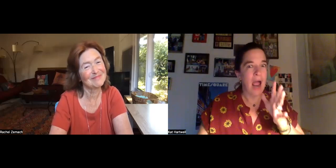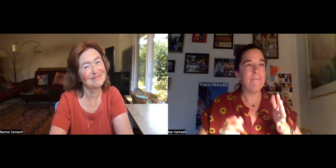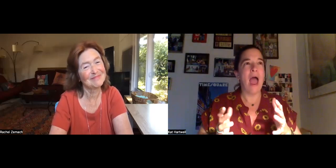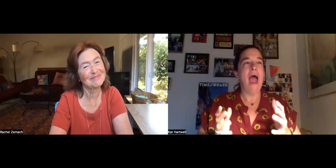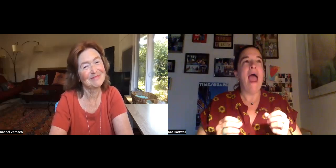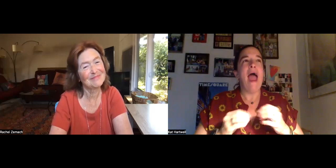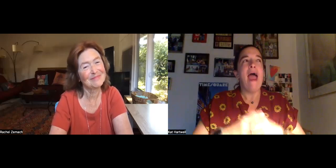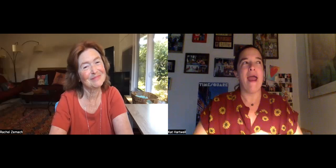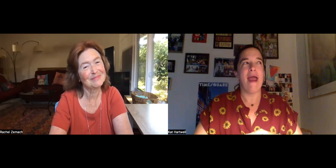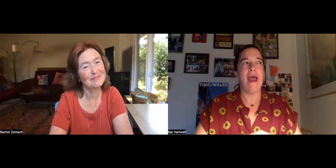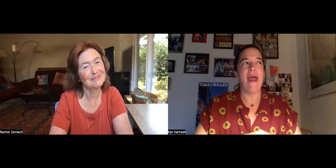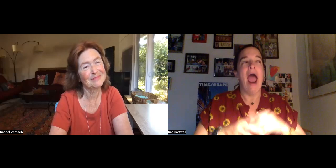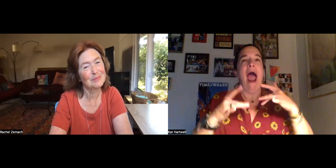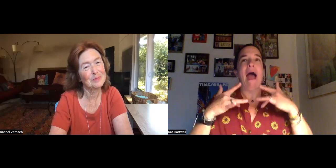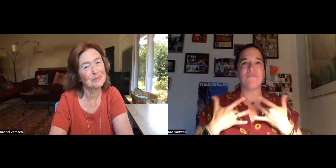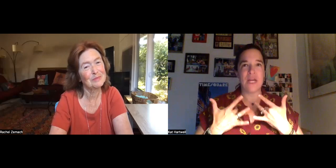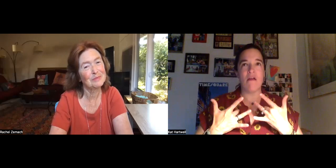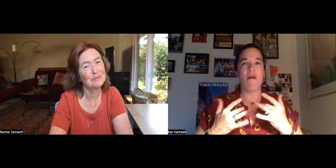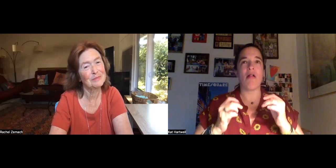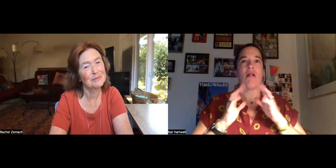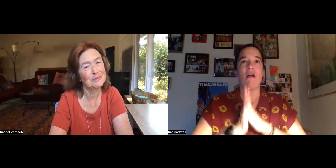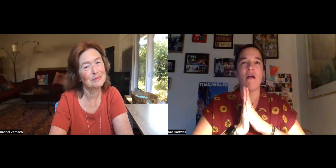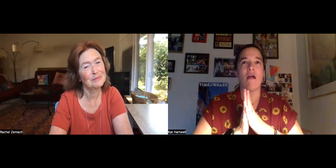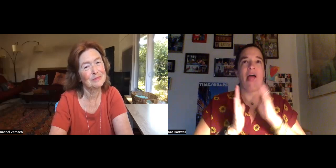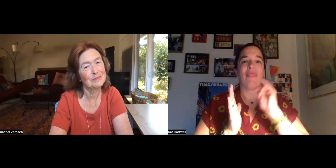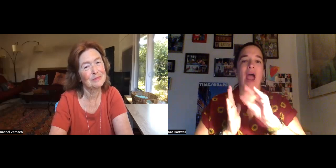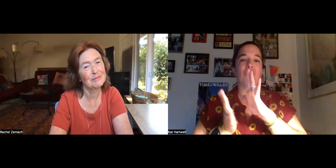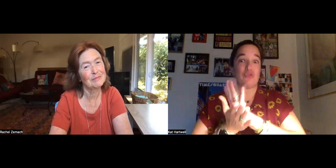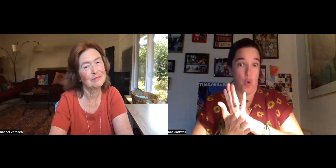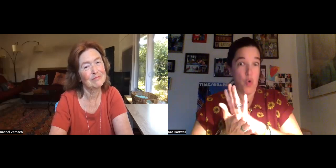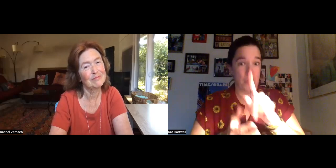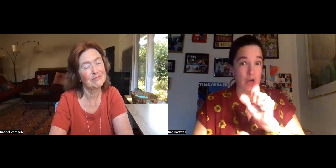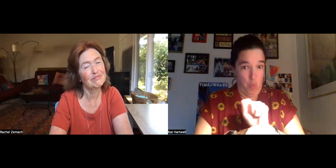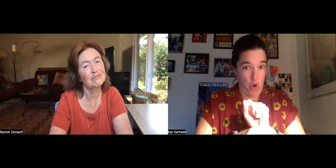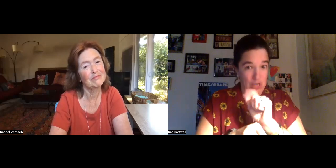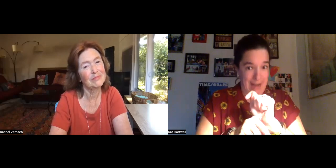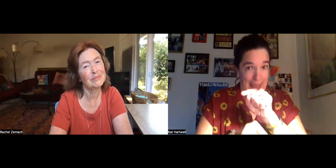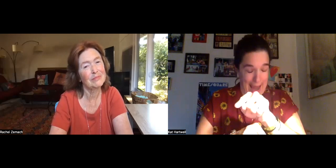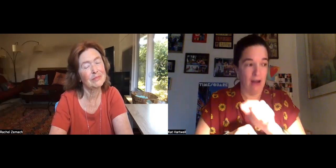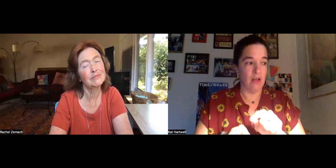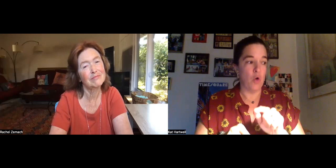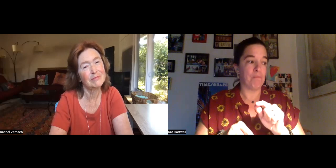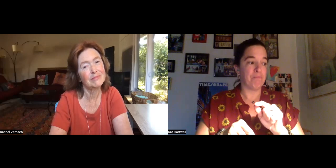Mom, I feel that the school that worked at